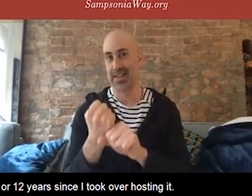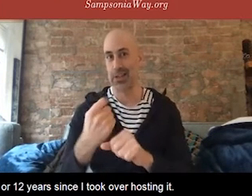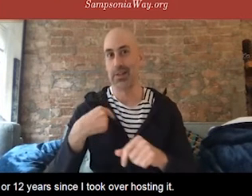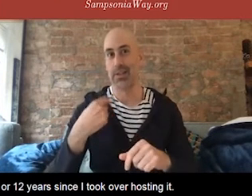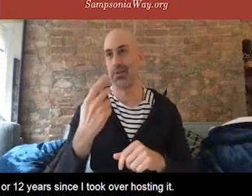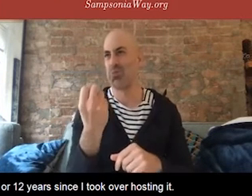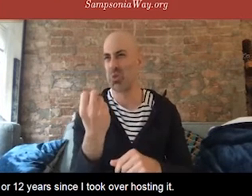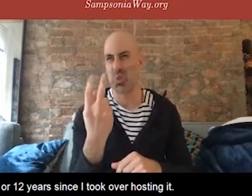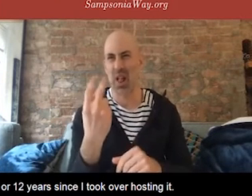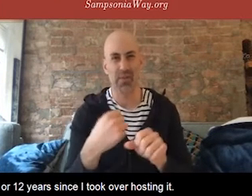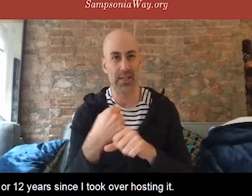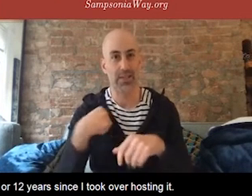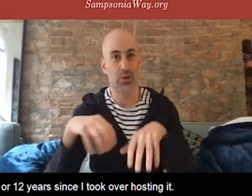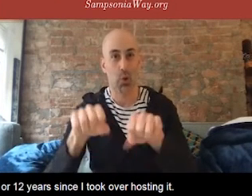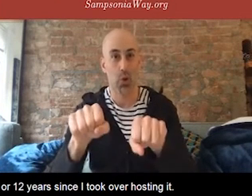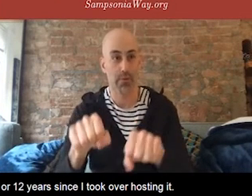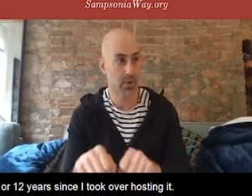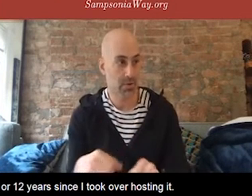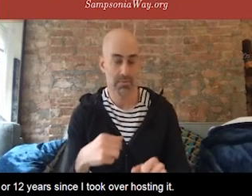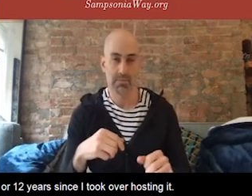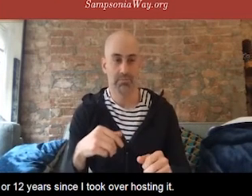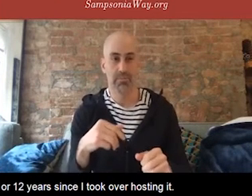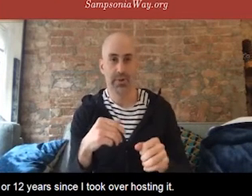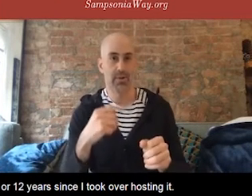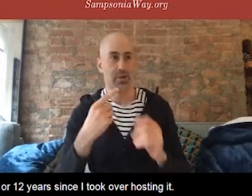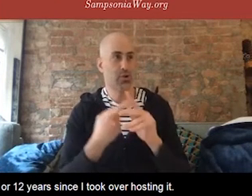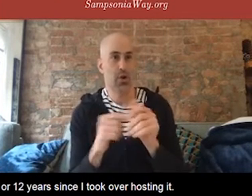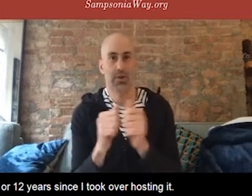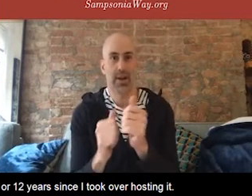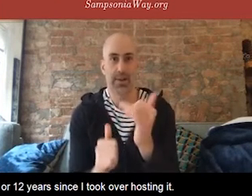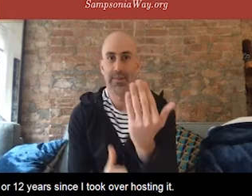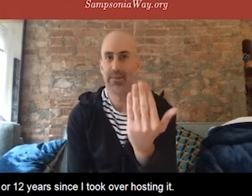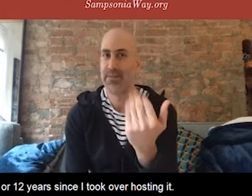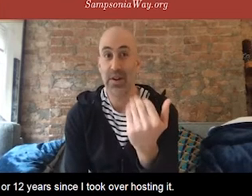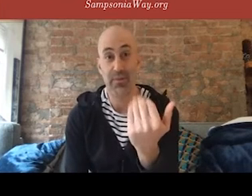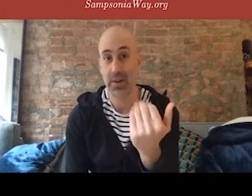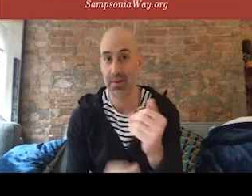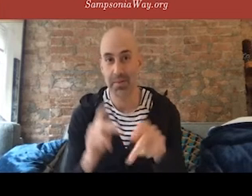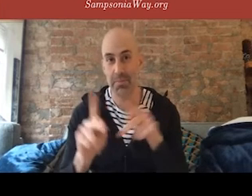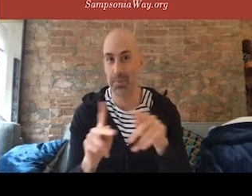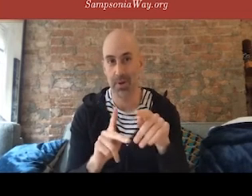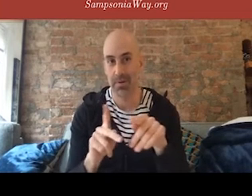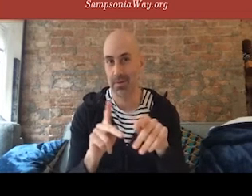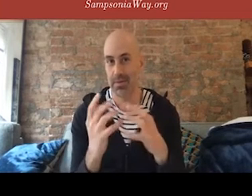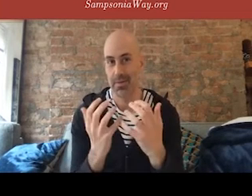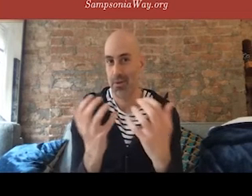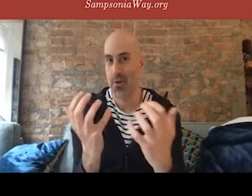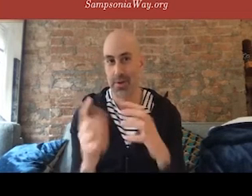Really, you know, over the last 10 years or 12 years since I took over hosting it,